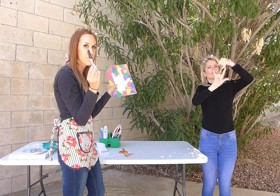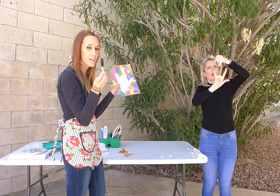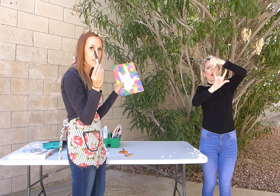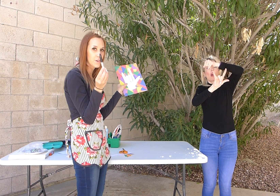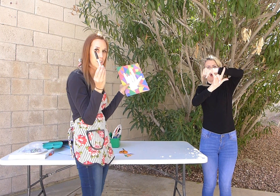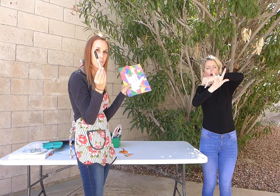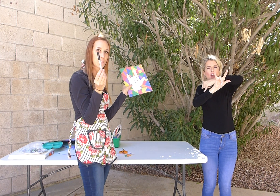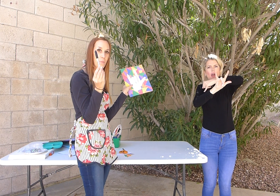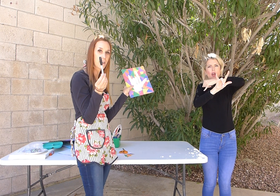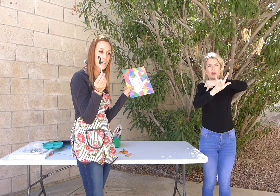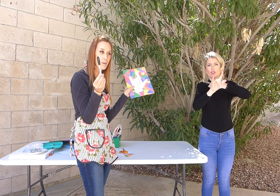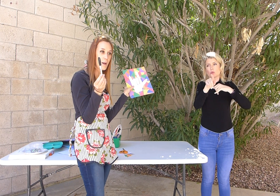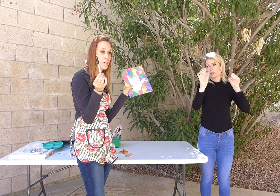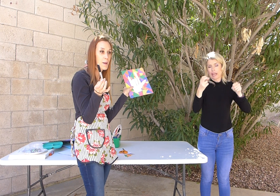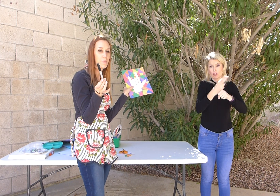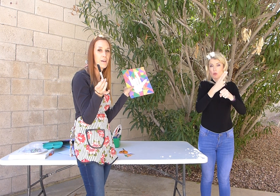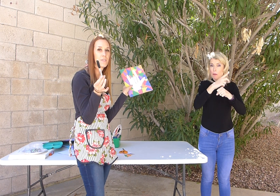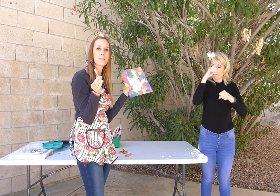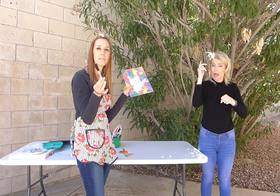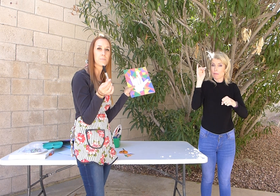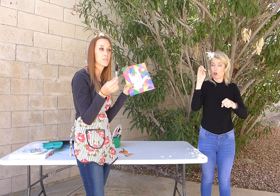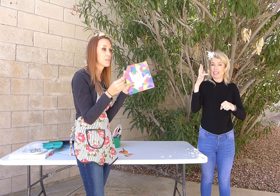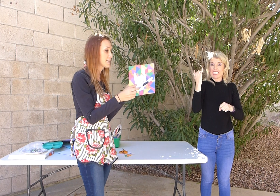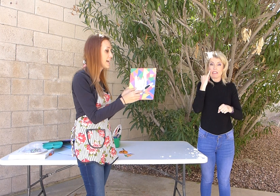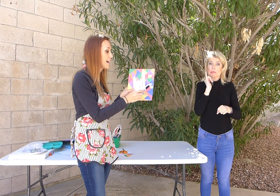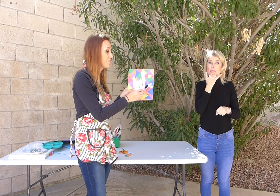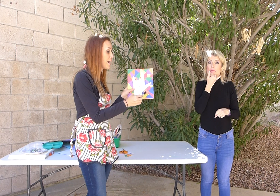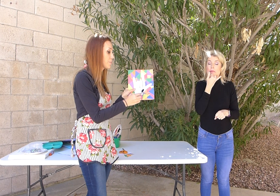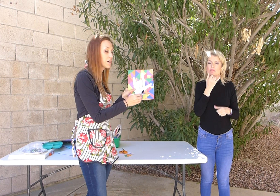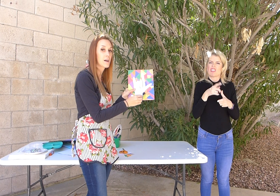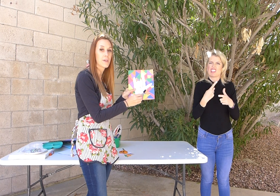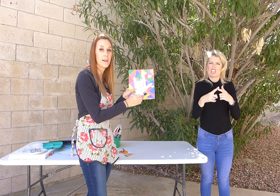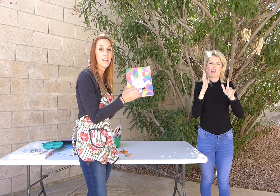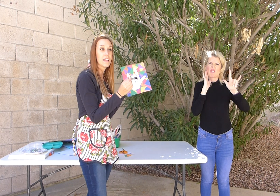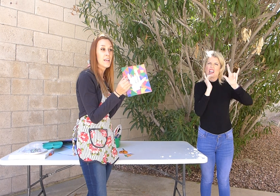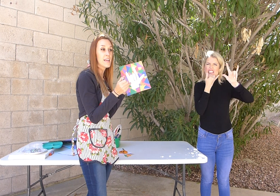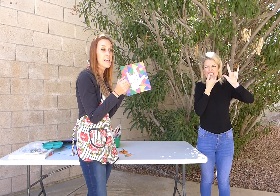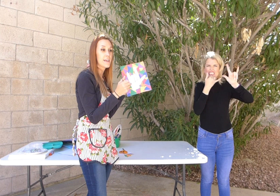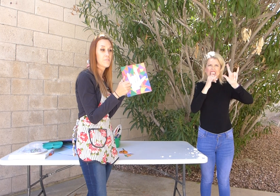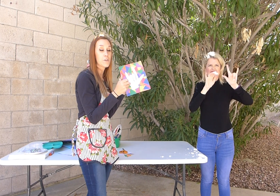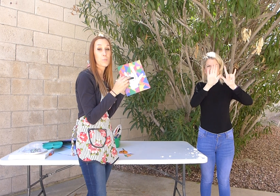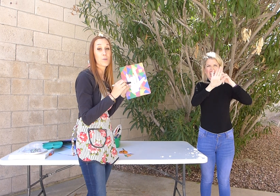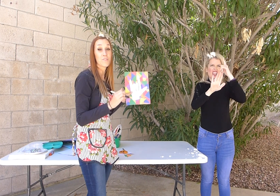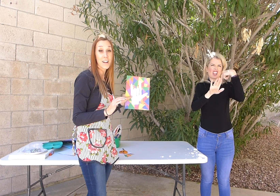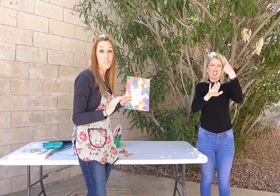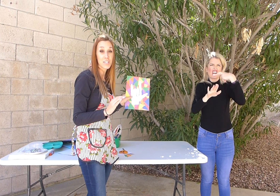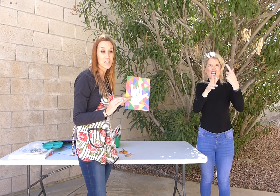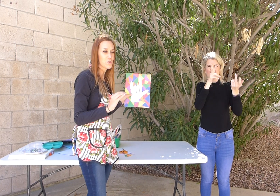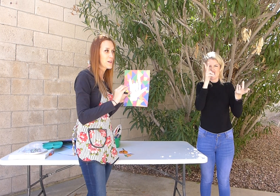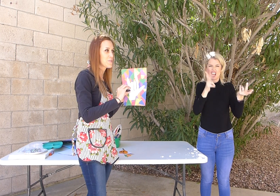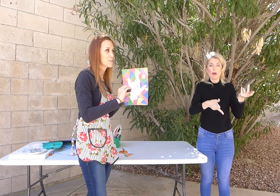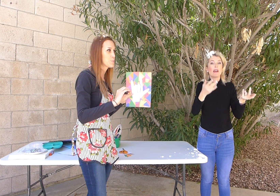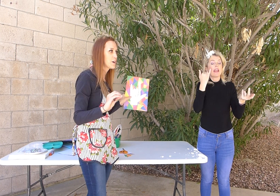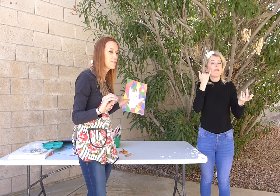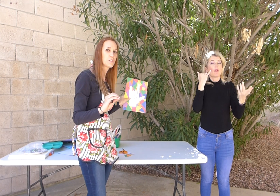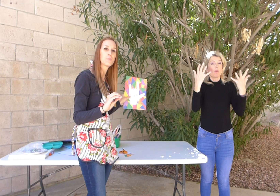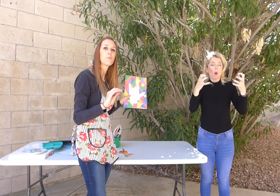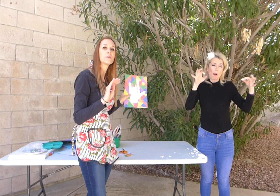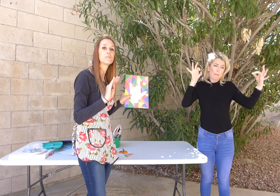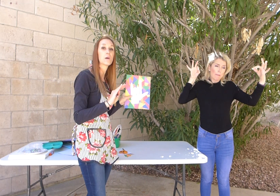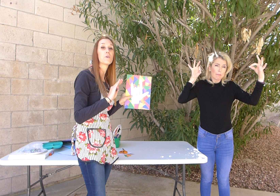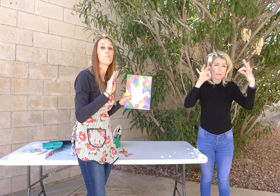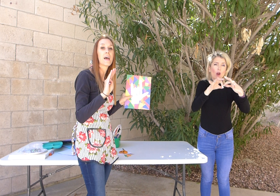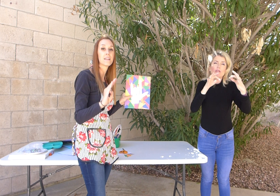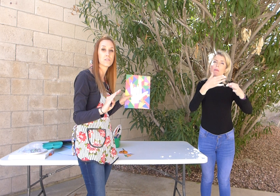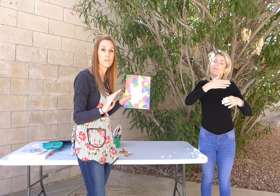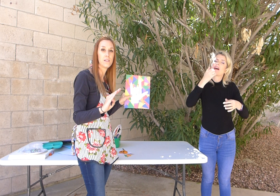very confident, you can use a marker, but remember, if it slips, you're going to have that mark on there. If you're a perfectionist and you like things perfect, you might